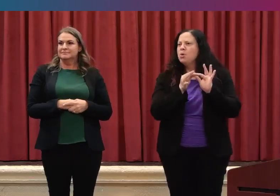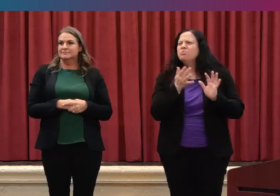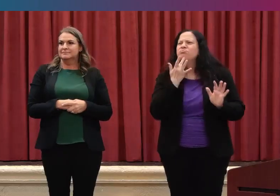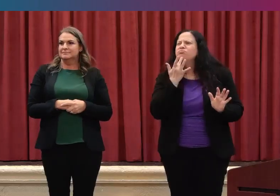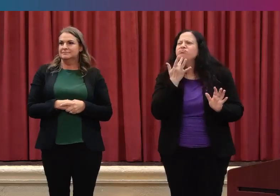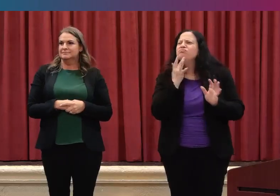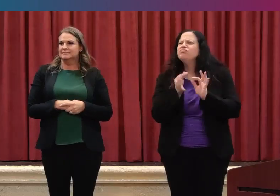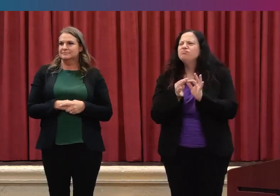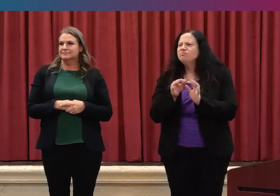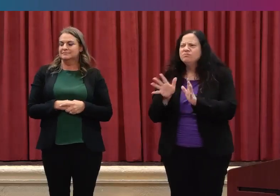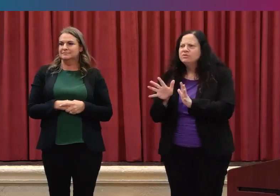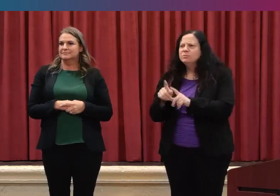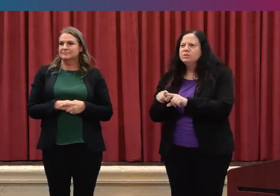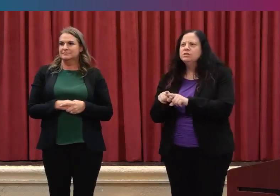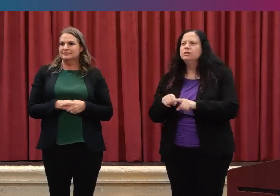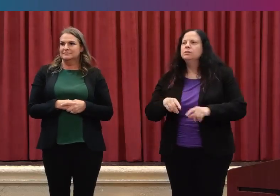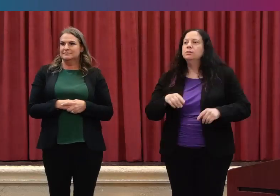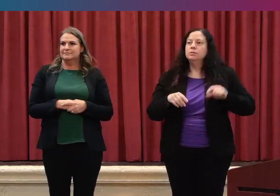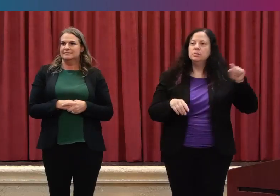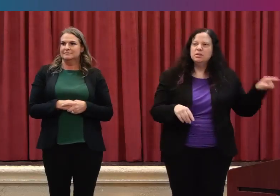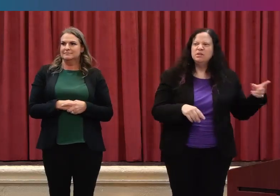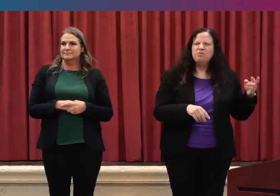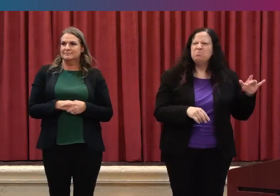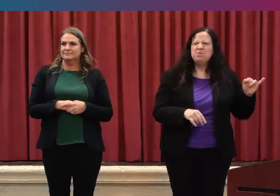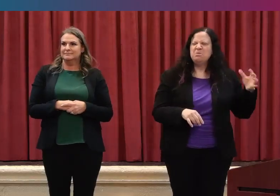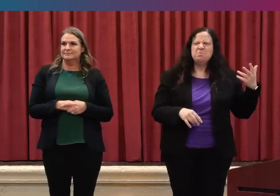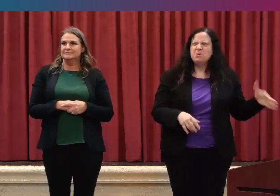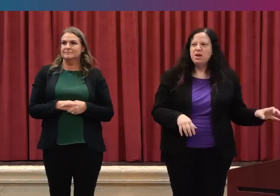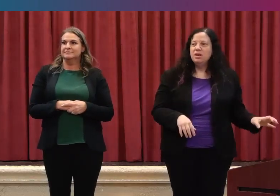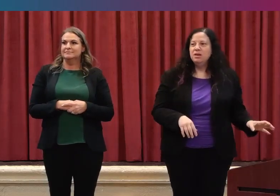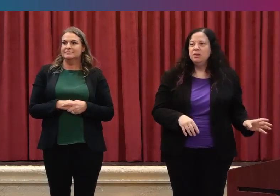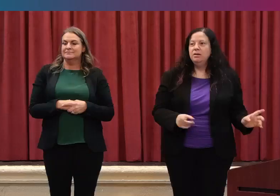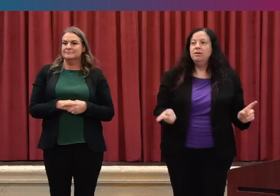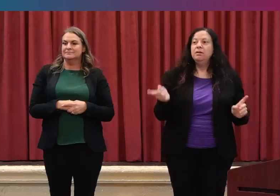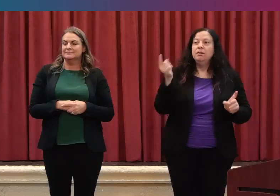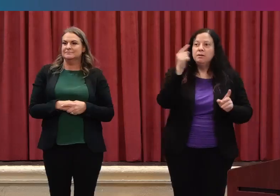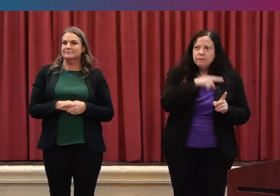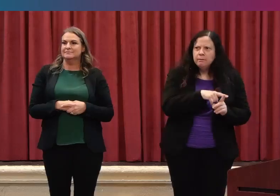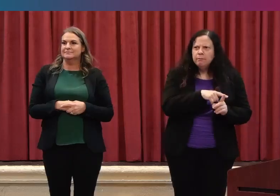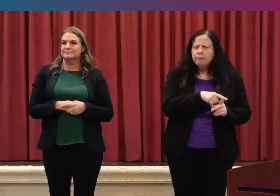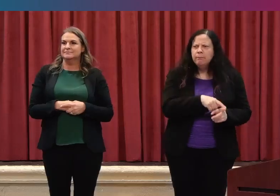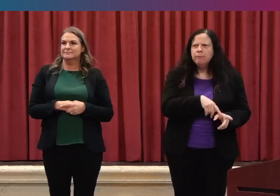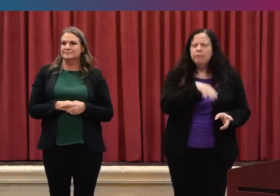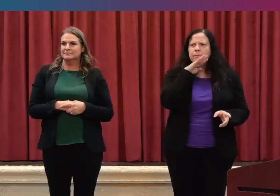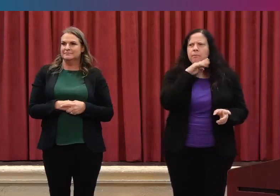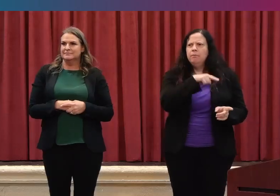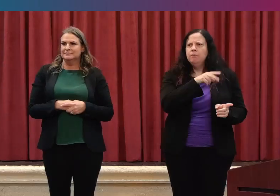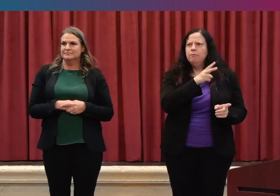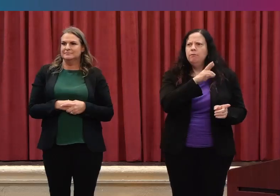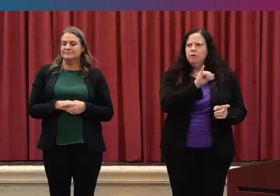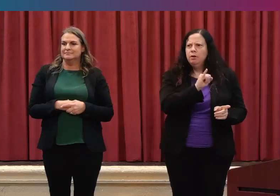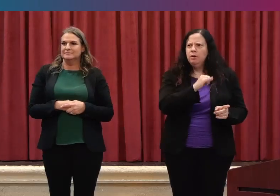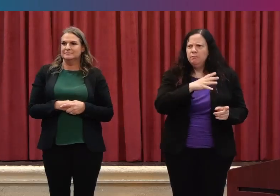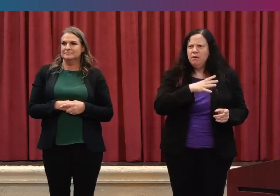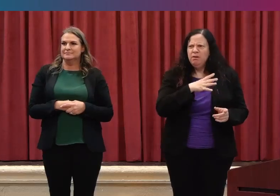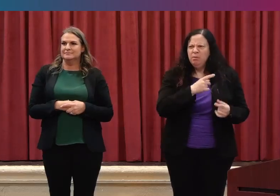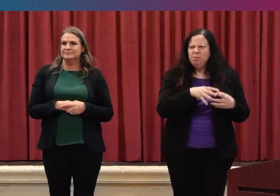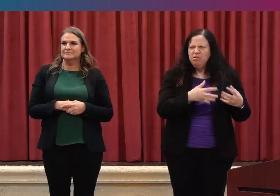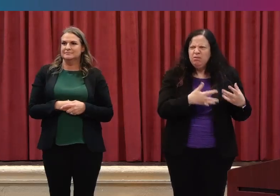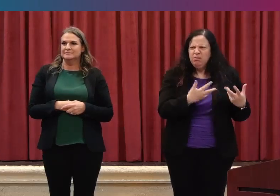interpreter preferred, like I have a preferred interpreter. I don't really like that particular interpreter. That interpreter, but that interpreters, you know, they're fine, whatever,